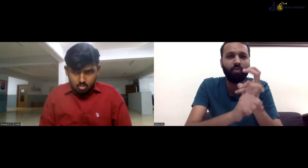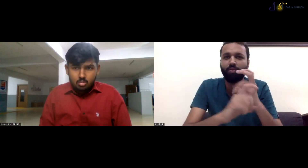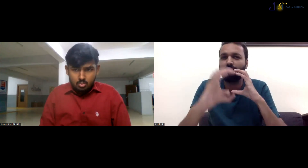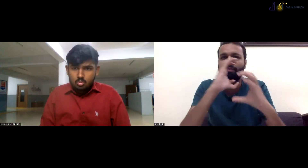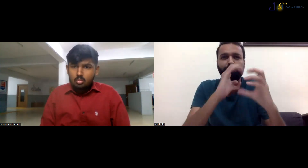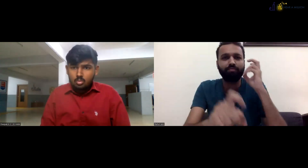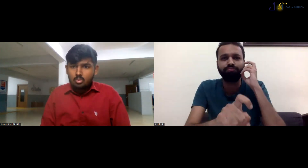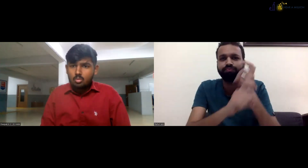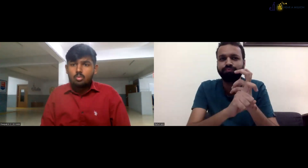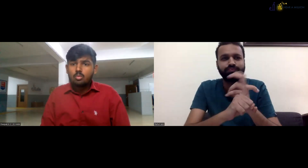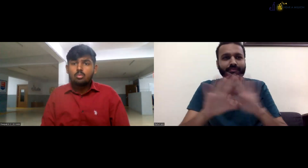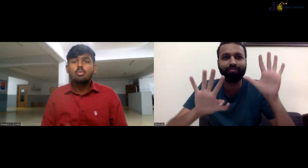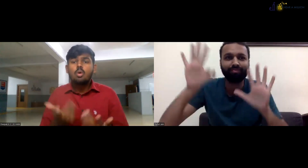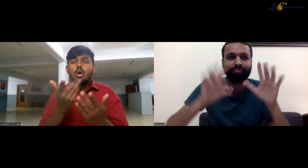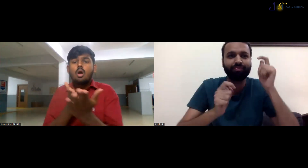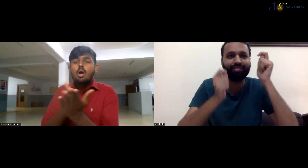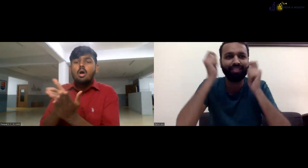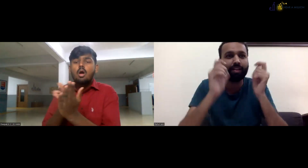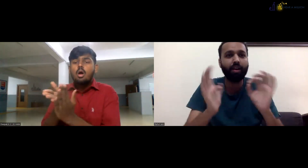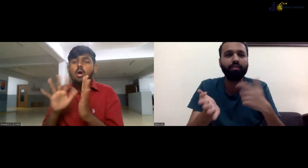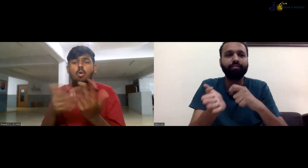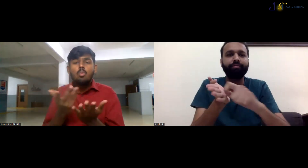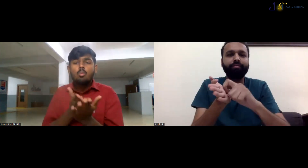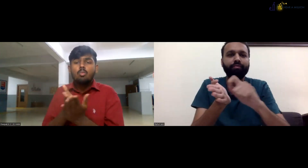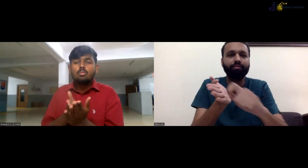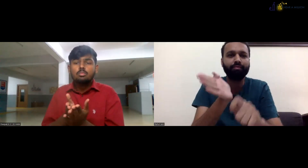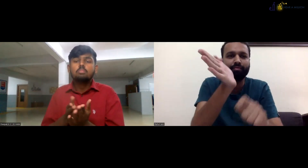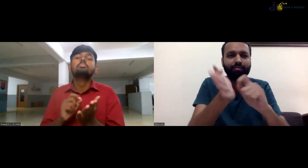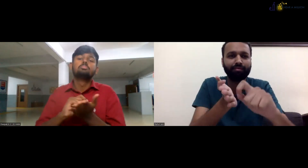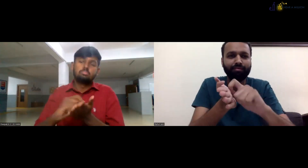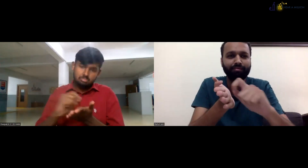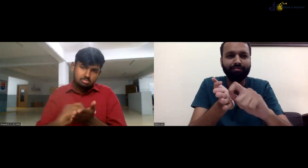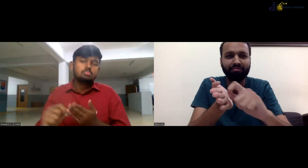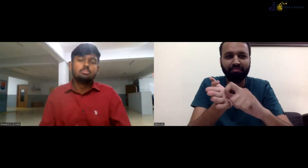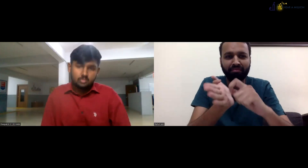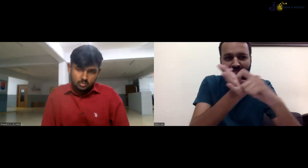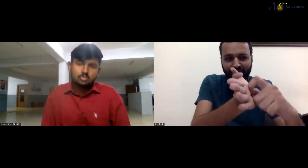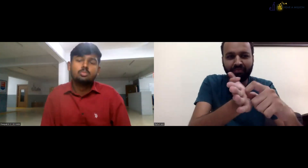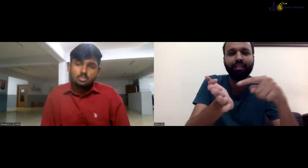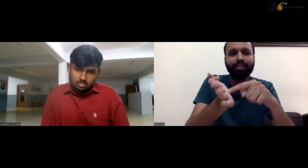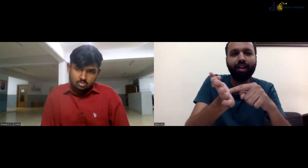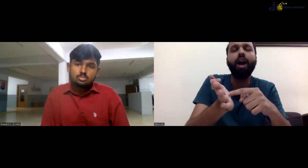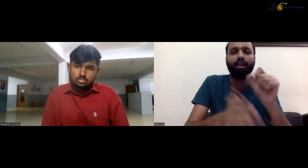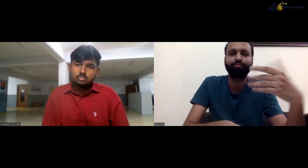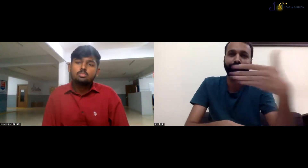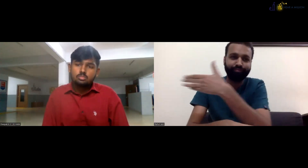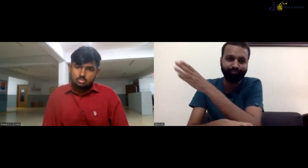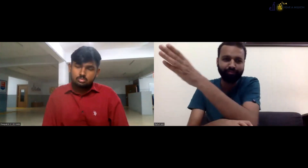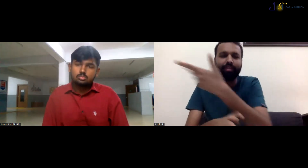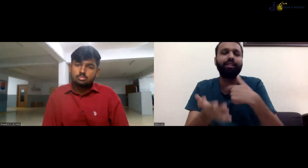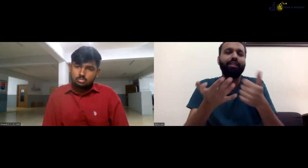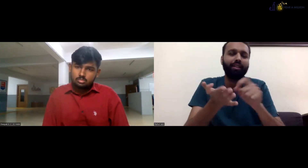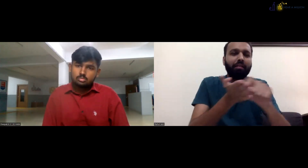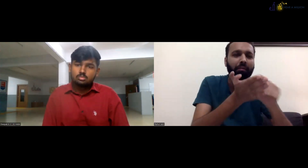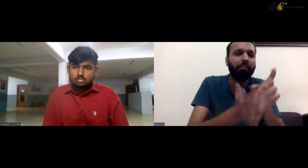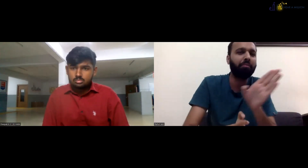this in foreign places? I think it's very hard. You have to use gestures, expressions, but writing helps. You